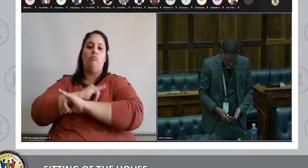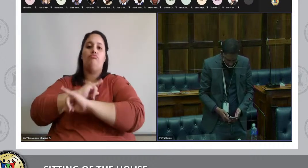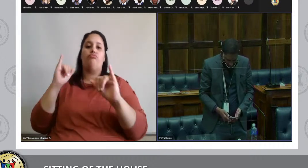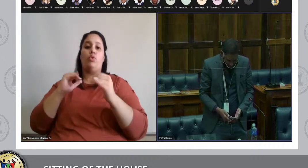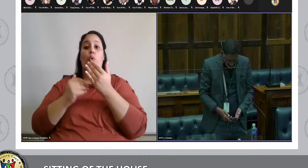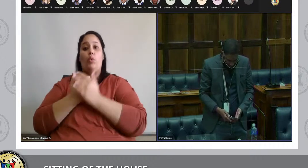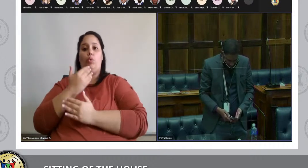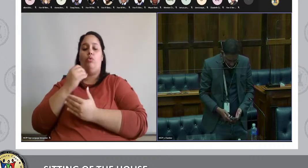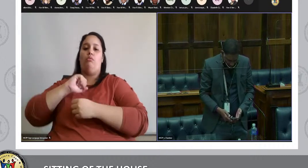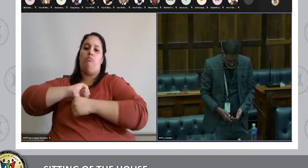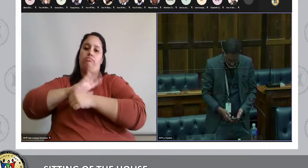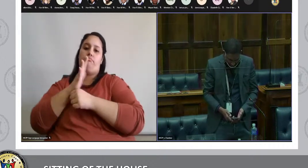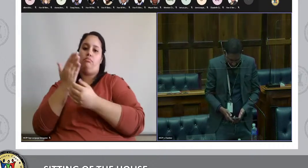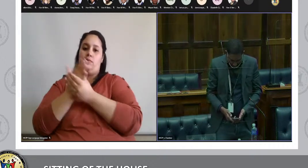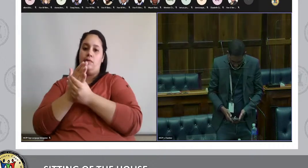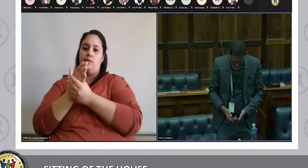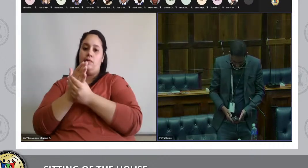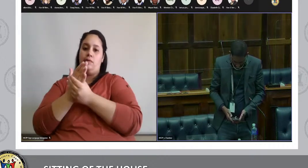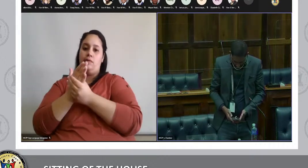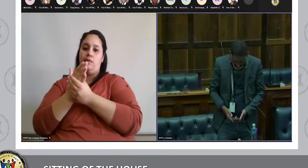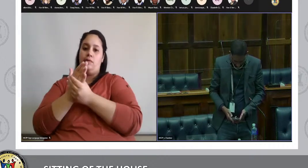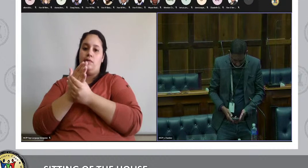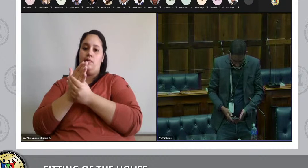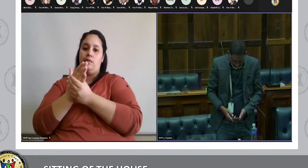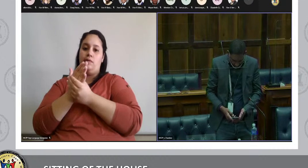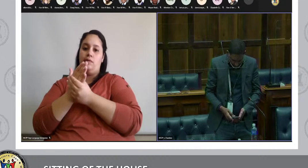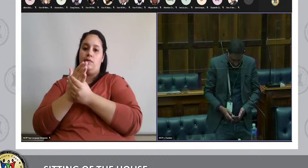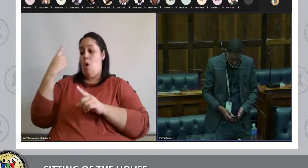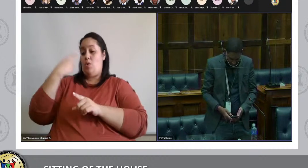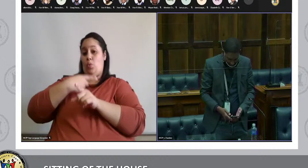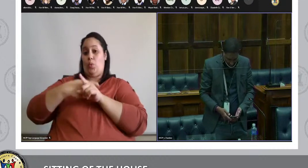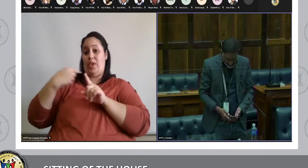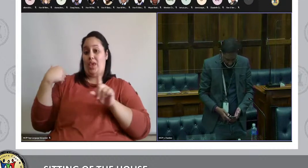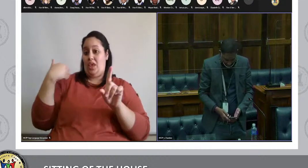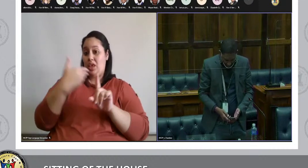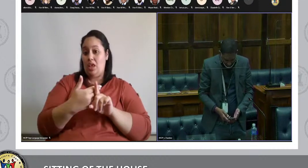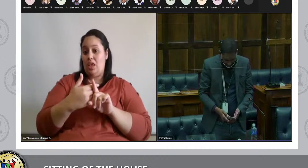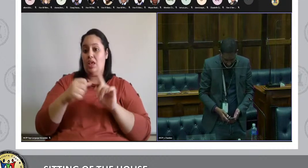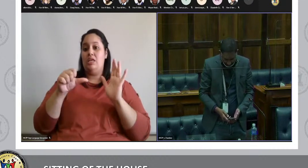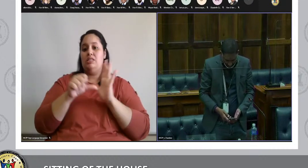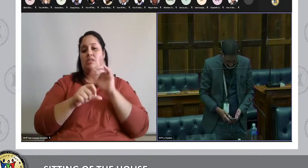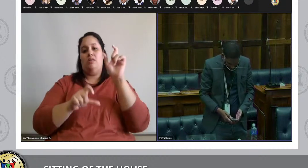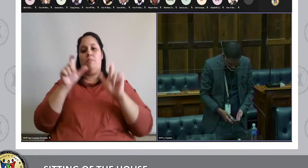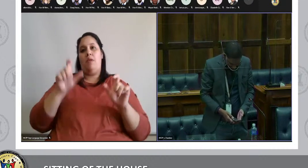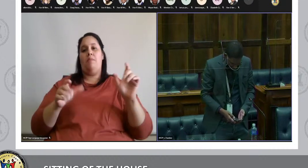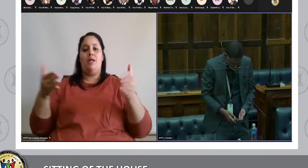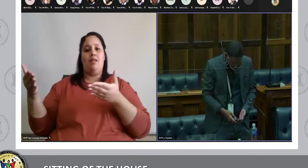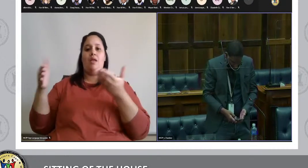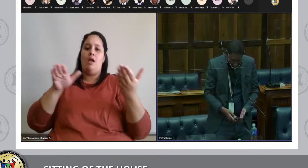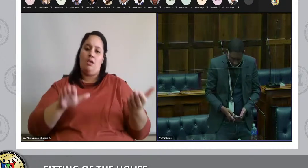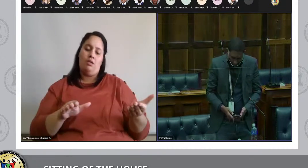During the past week, 6 people have lost the battle against COVID-19,